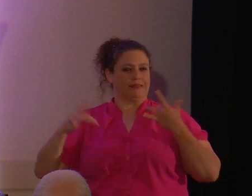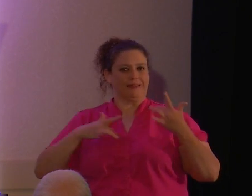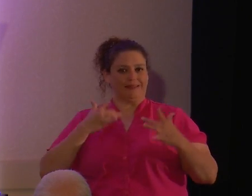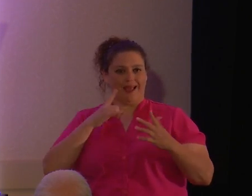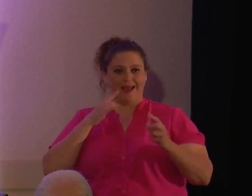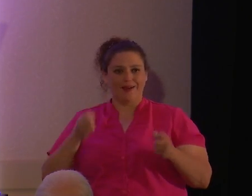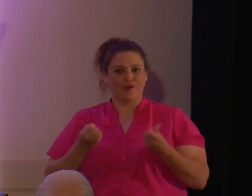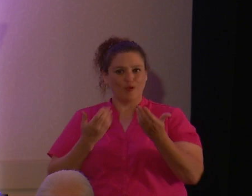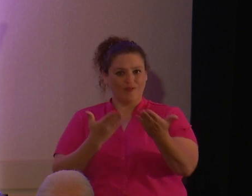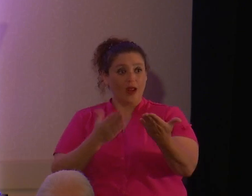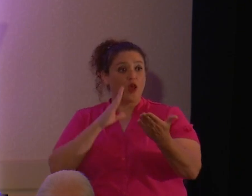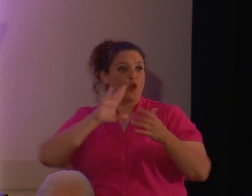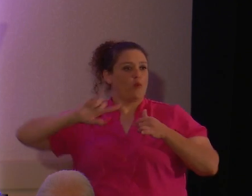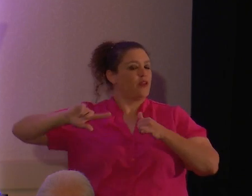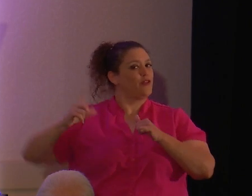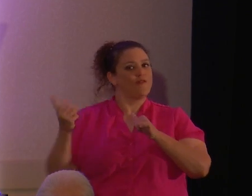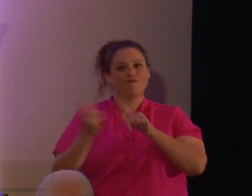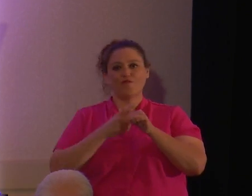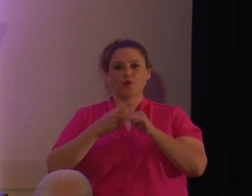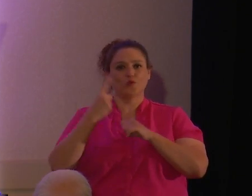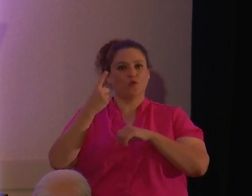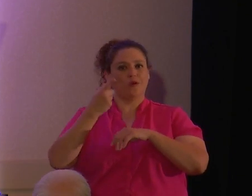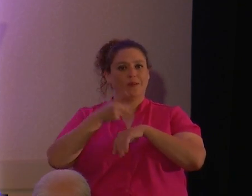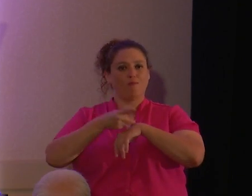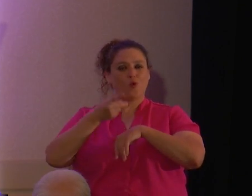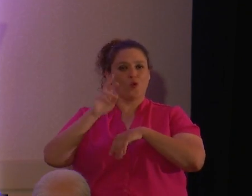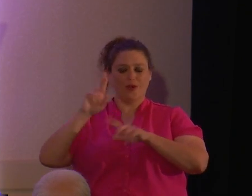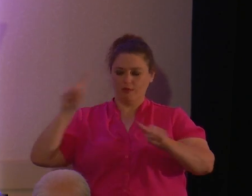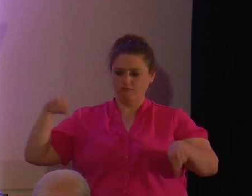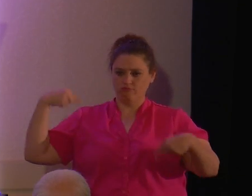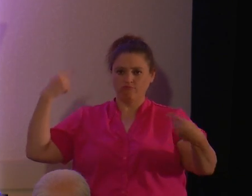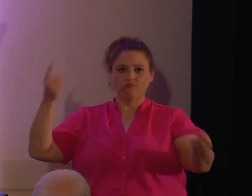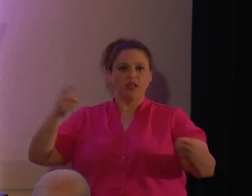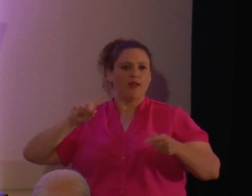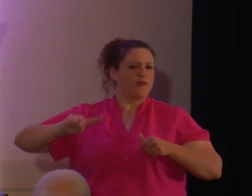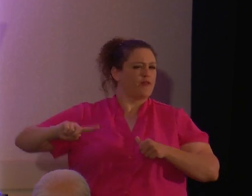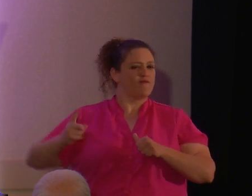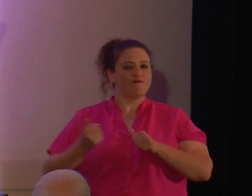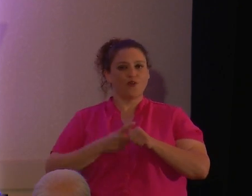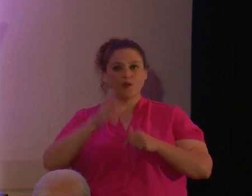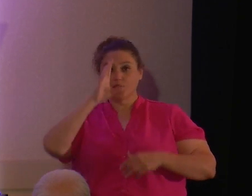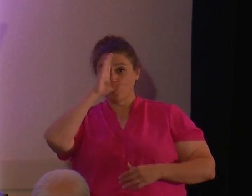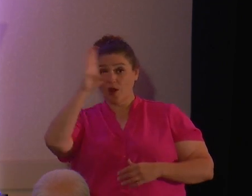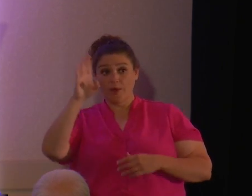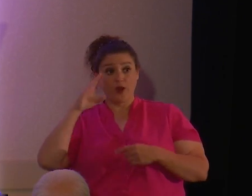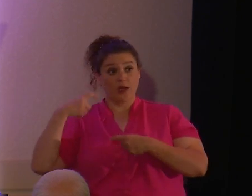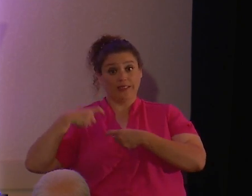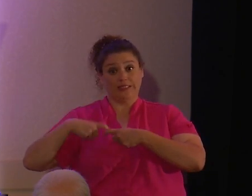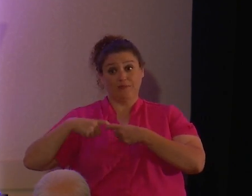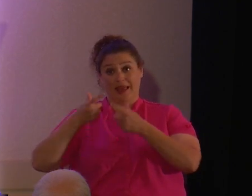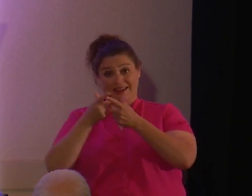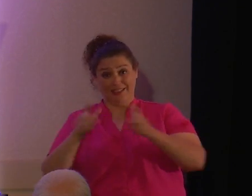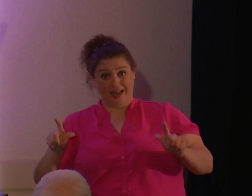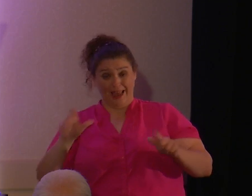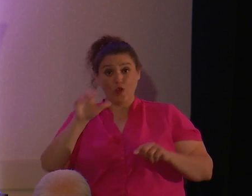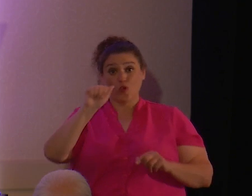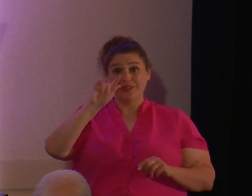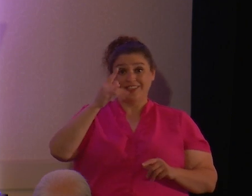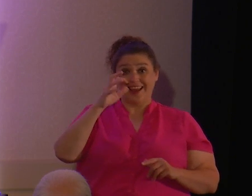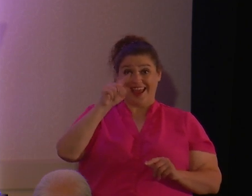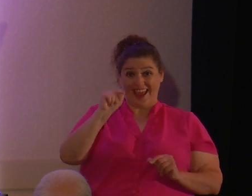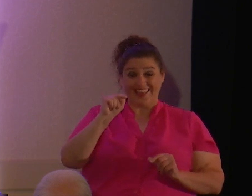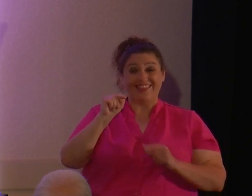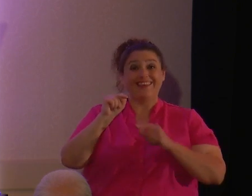first atheist convention ever in Puerto Rico. It'll be the first primarily Spanish language atheist convention in